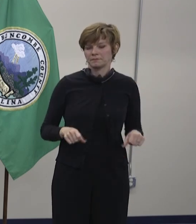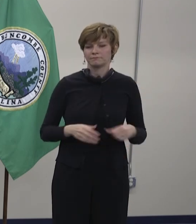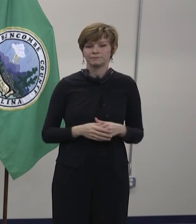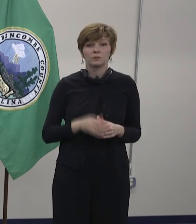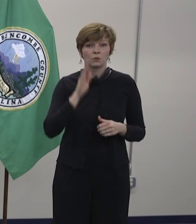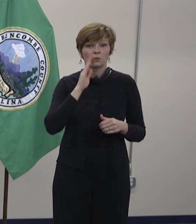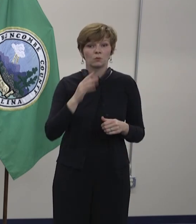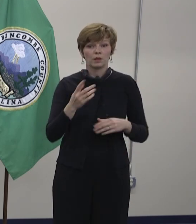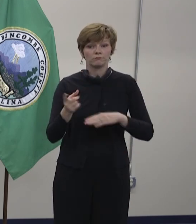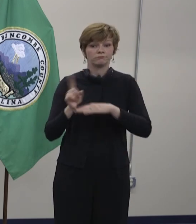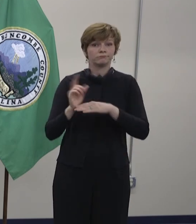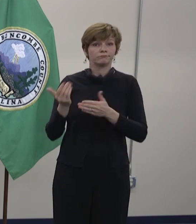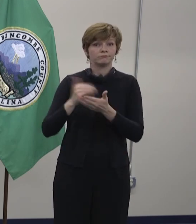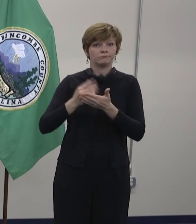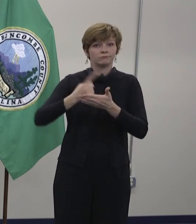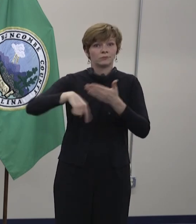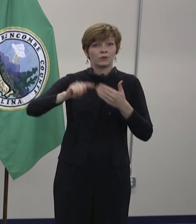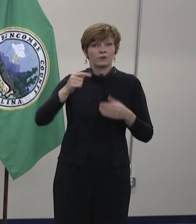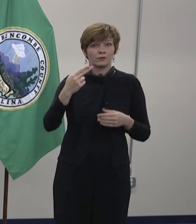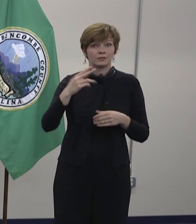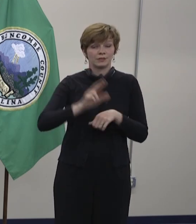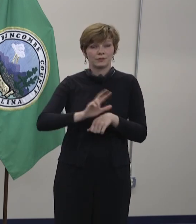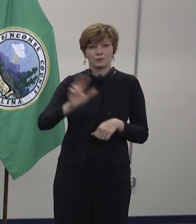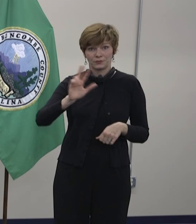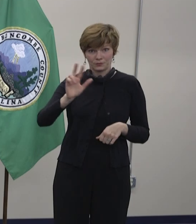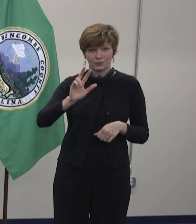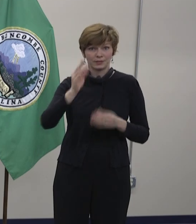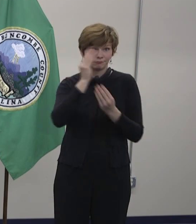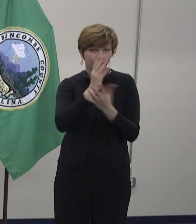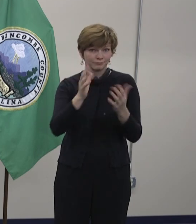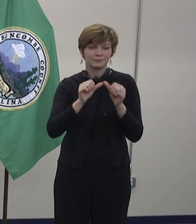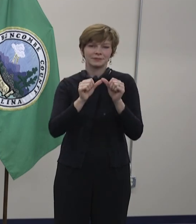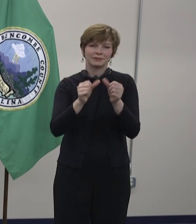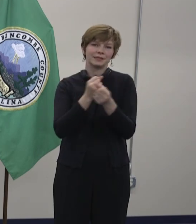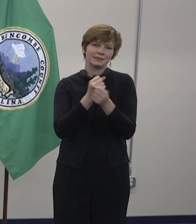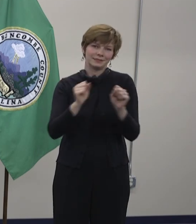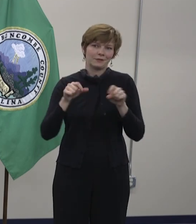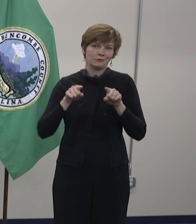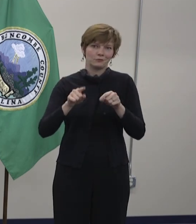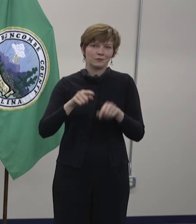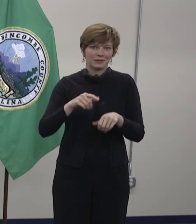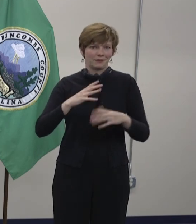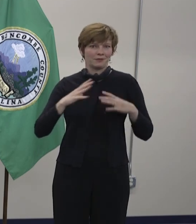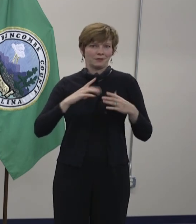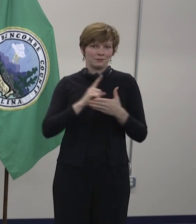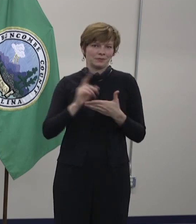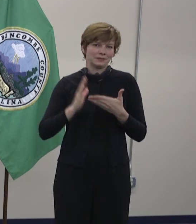Thursday at 3 p.m. with next week's community update. Stay safe over the long weekend.